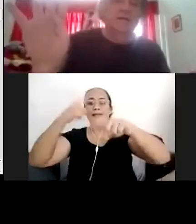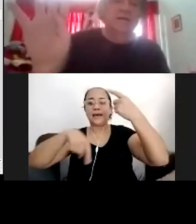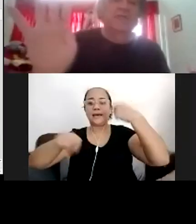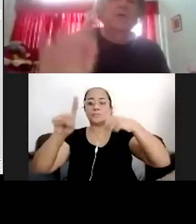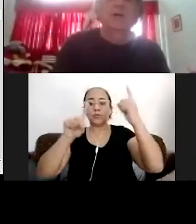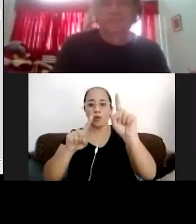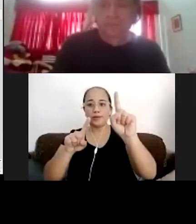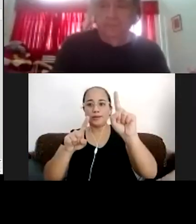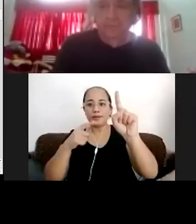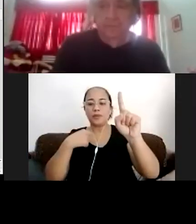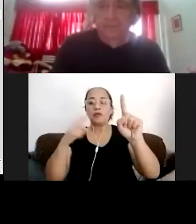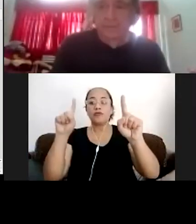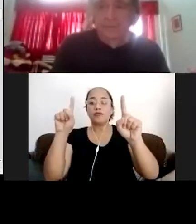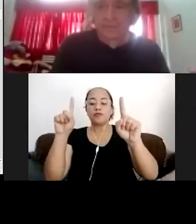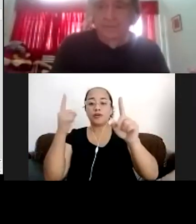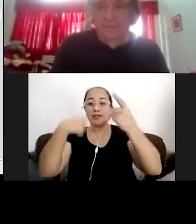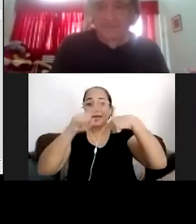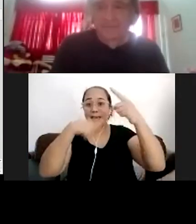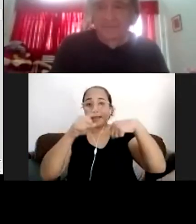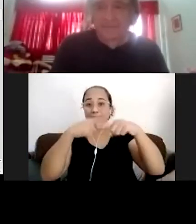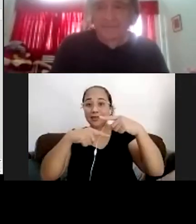sentence is for.